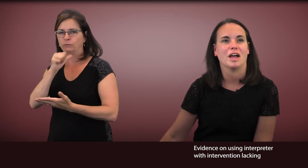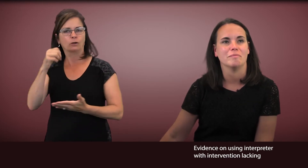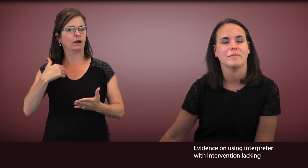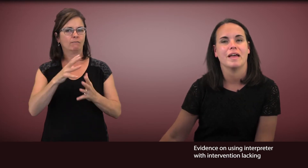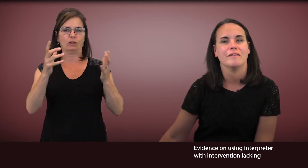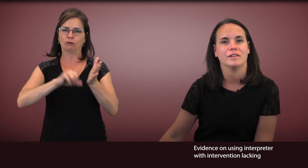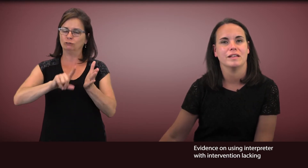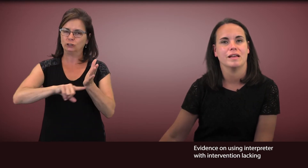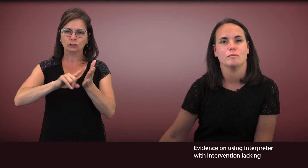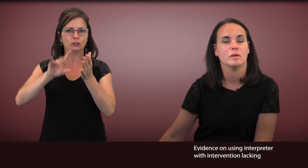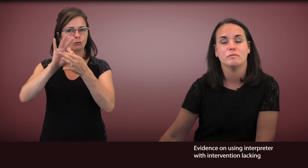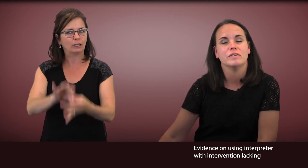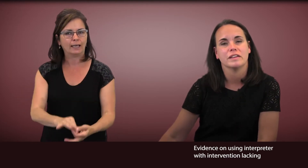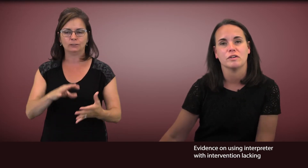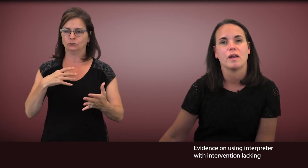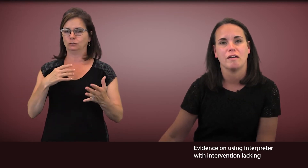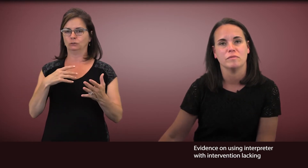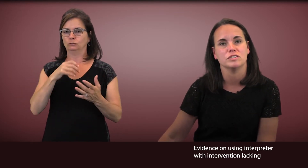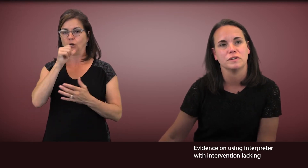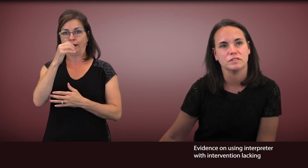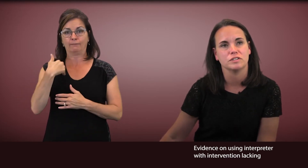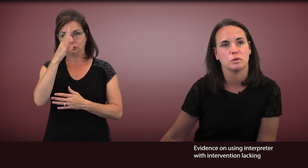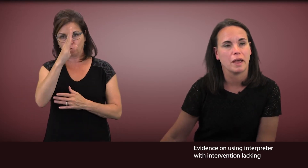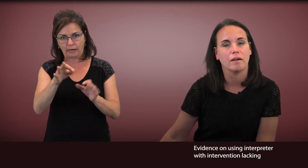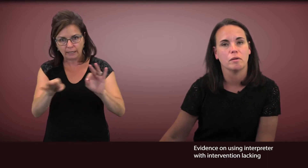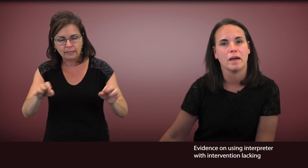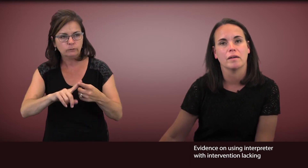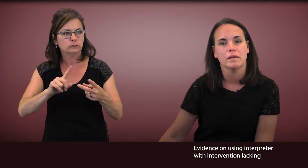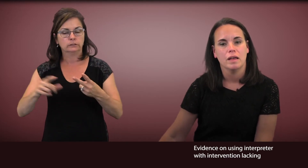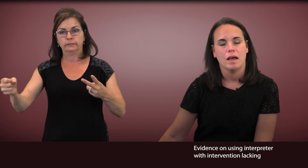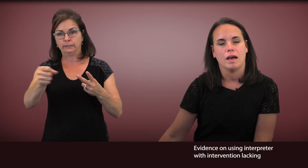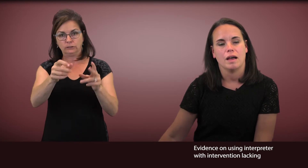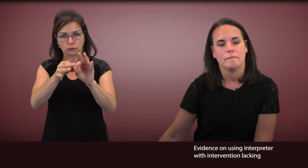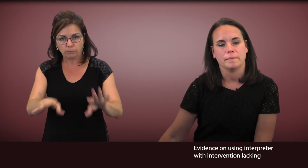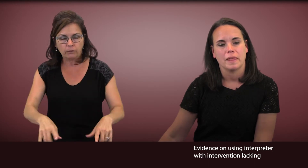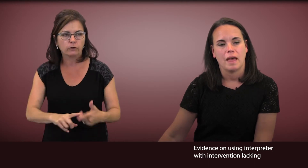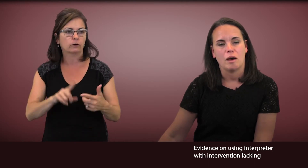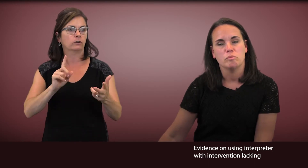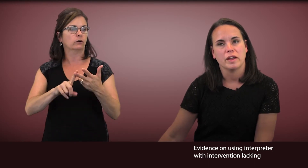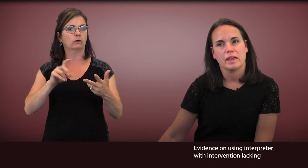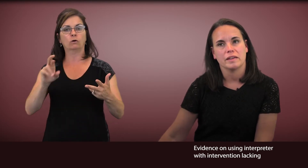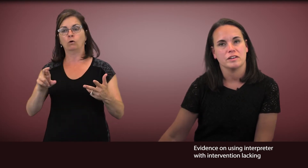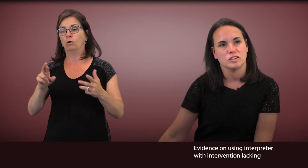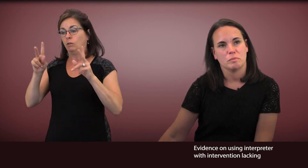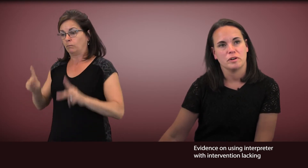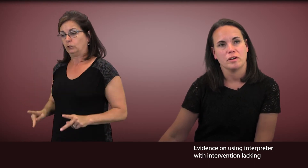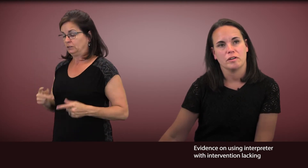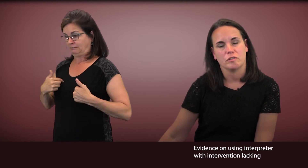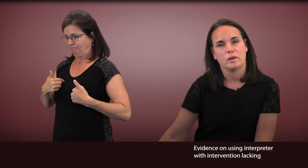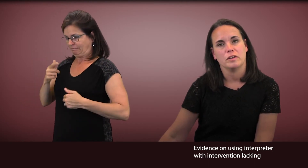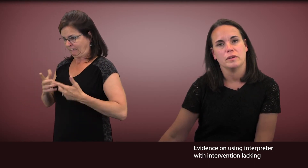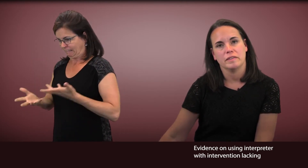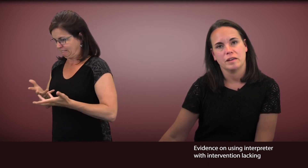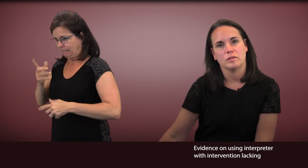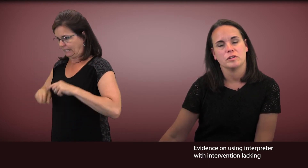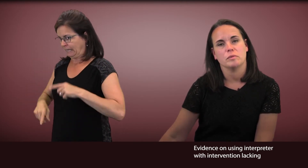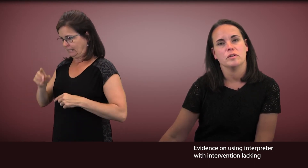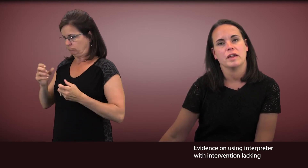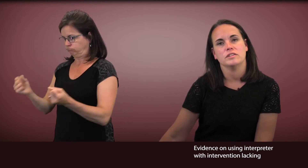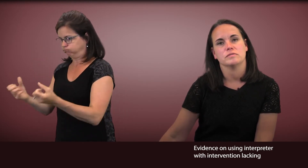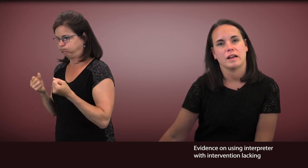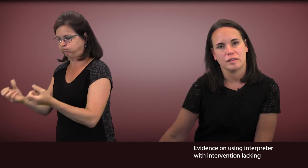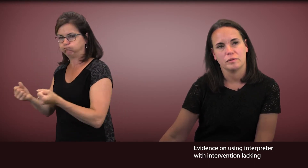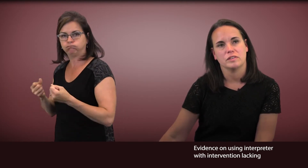much. We really don't have much research about how bringing an interpreter or somebody who isn't able